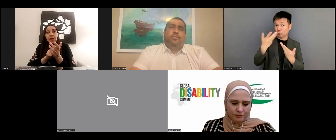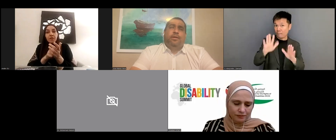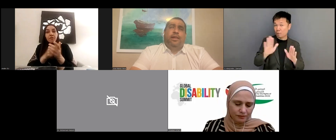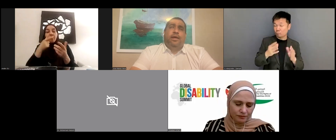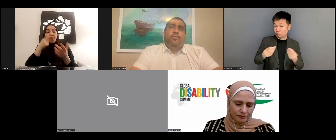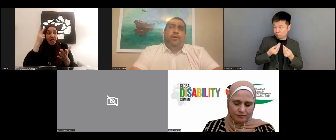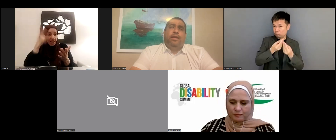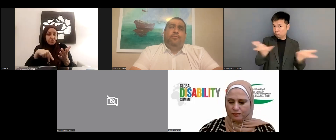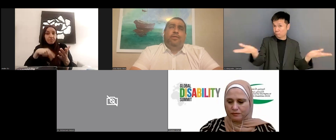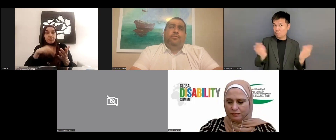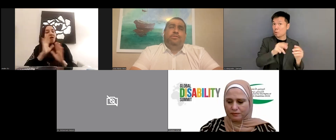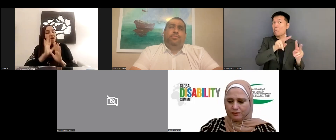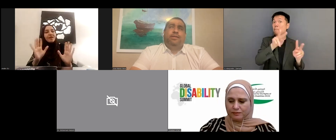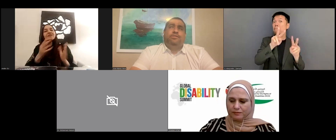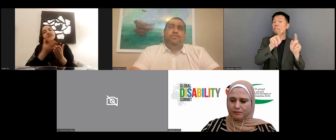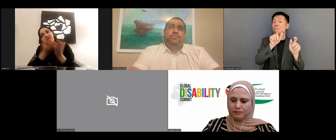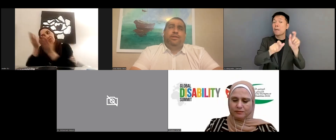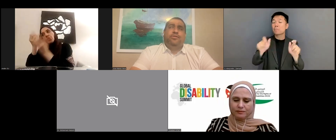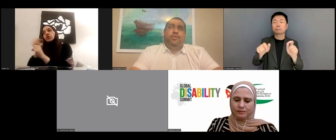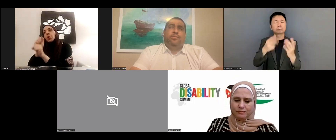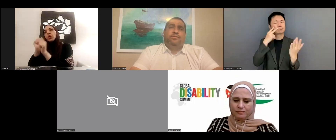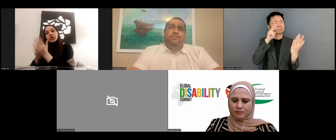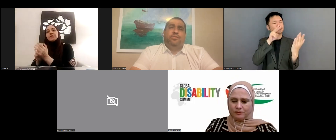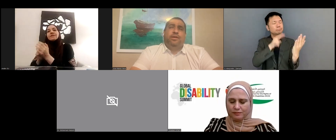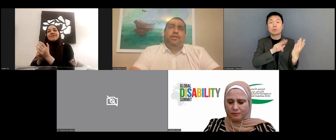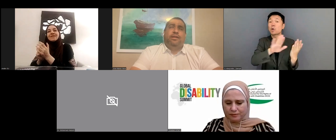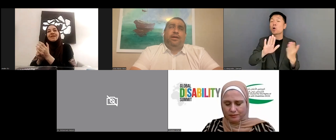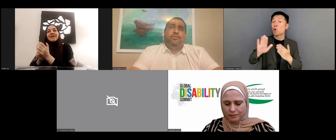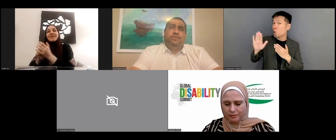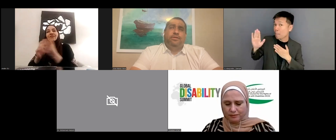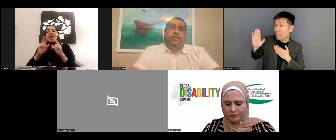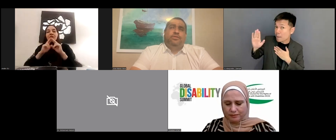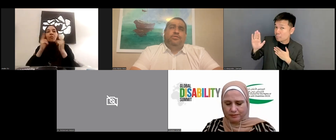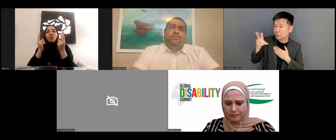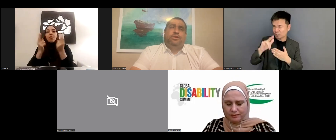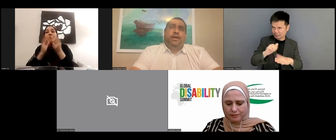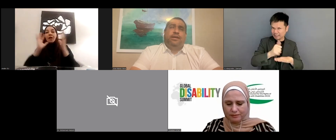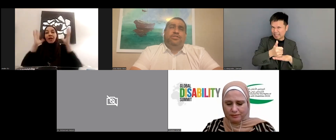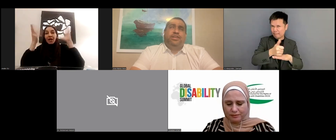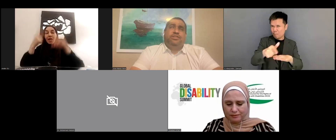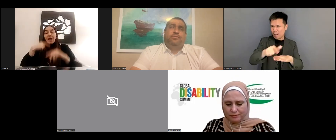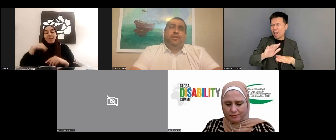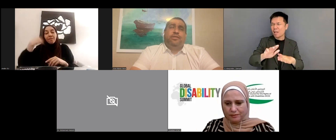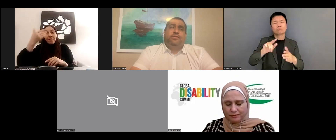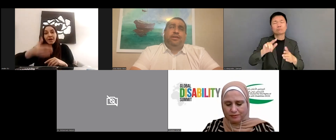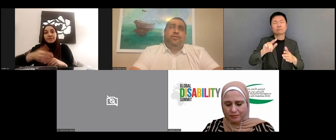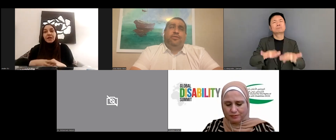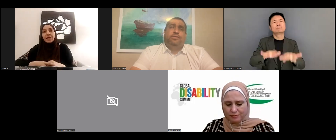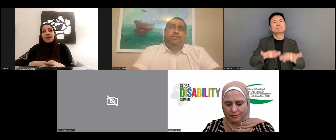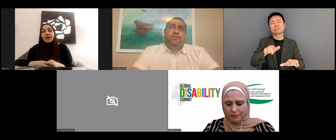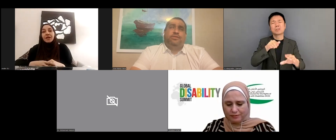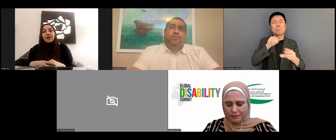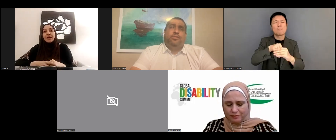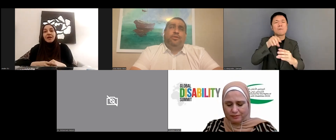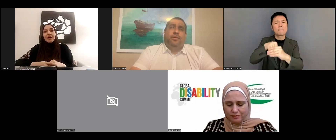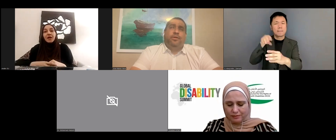that allows anyone who is planning to submit a commitments to create an account, to start exchanging with other stakeholders,